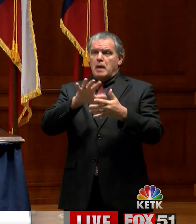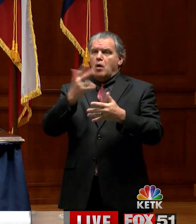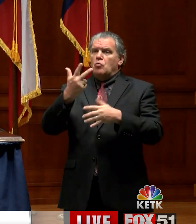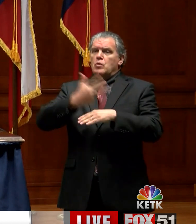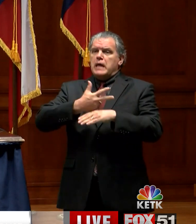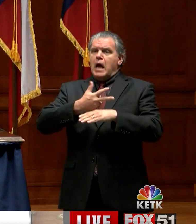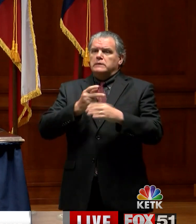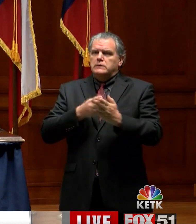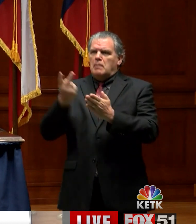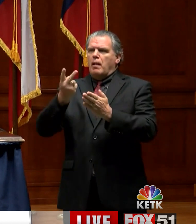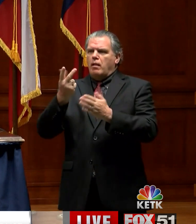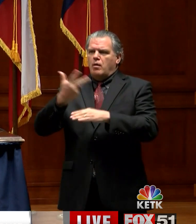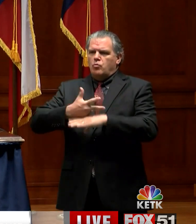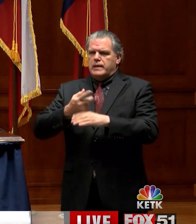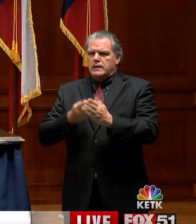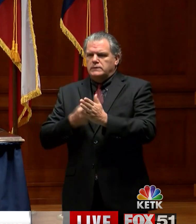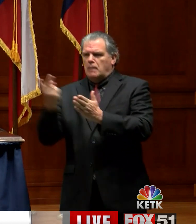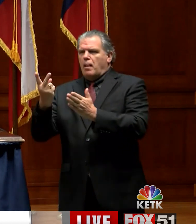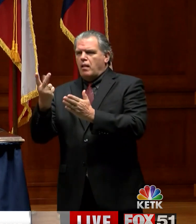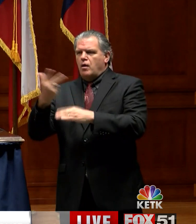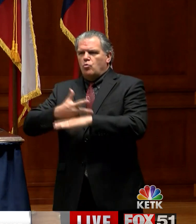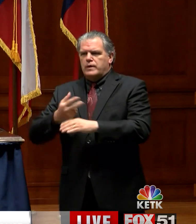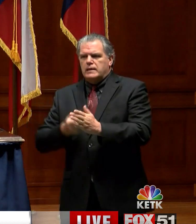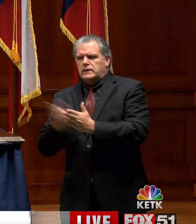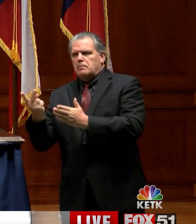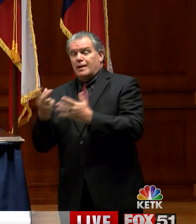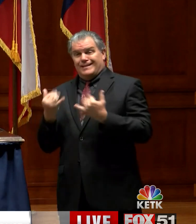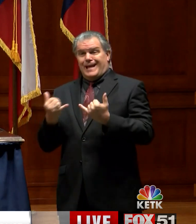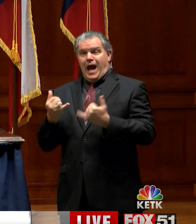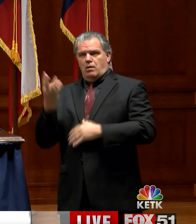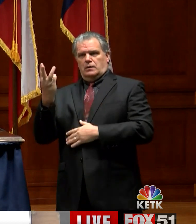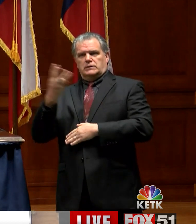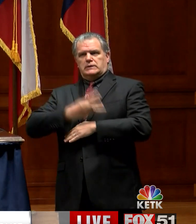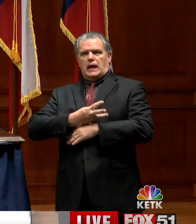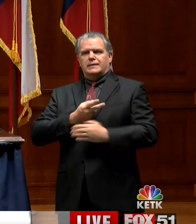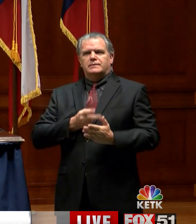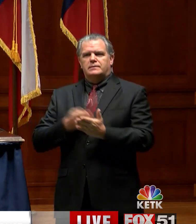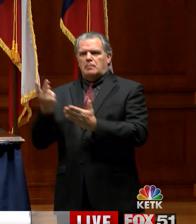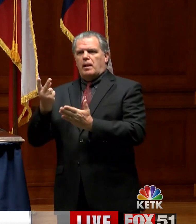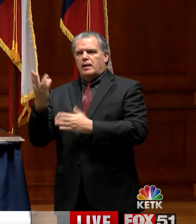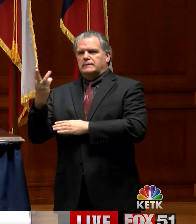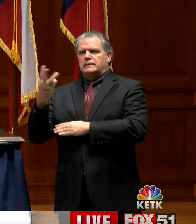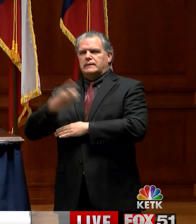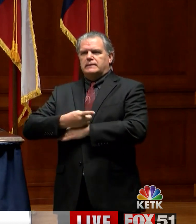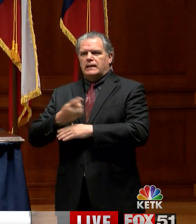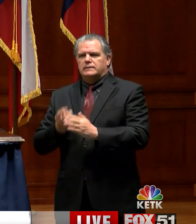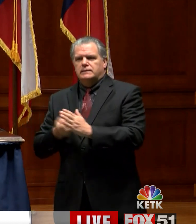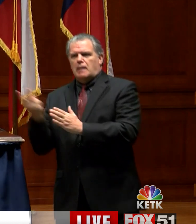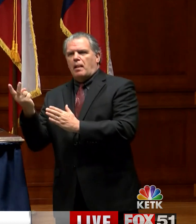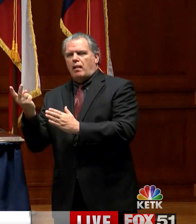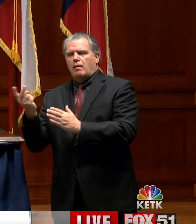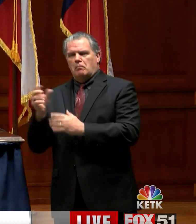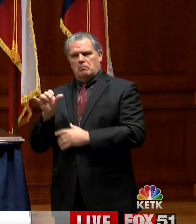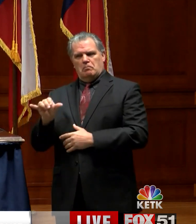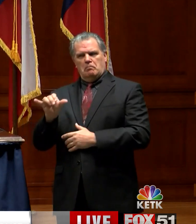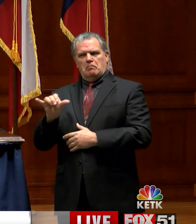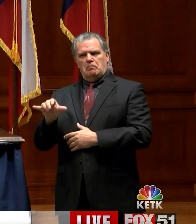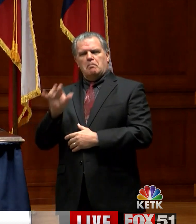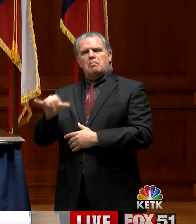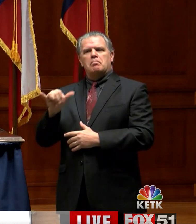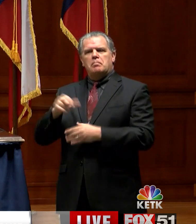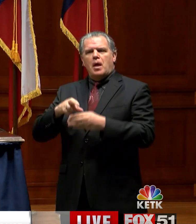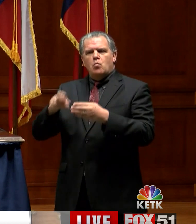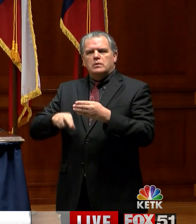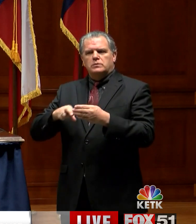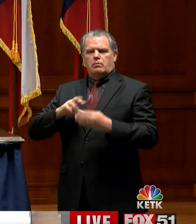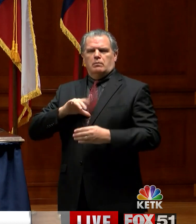Today, in mid-April, it's about 6 days. And so you've seen that number increase twofold as a consequence, I believe, of the things